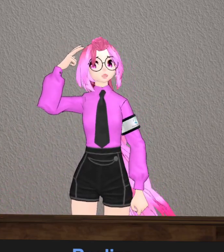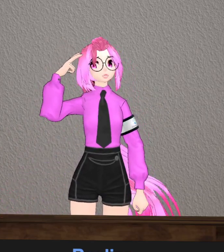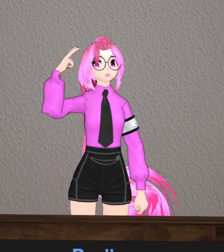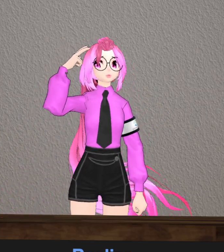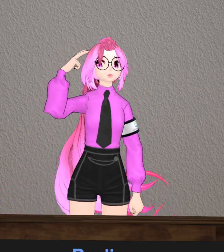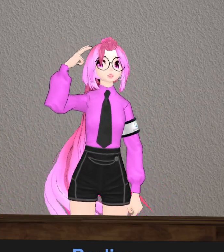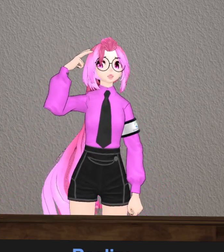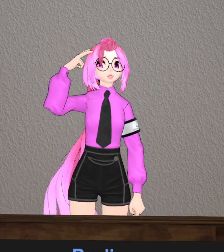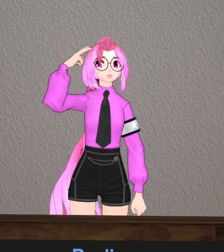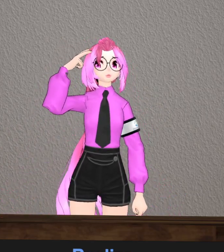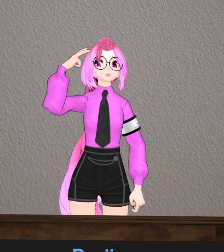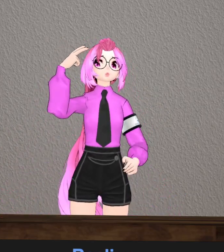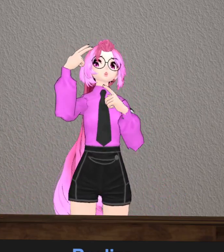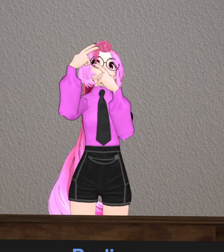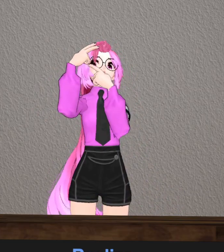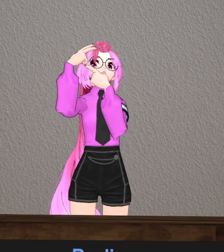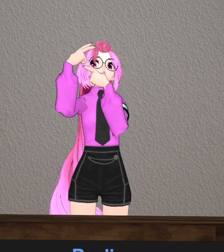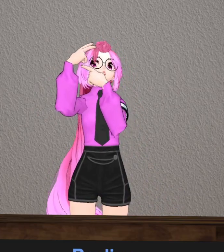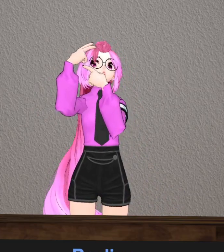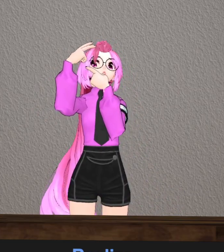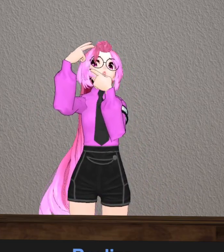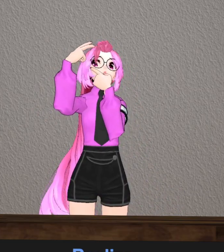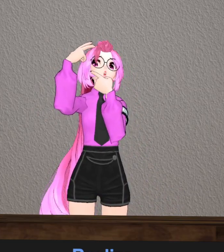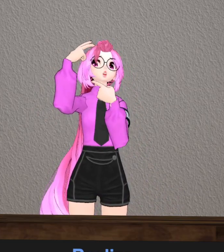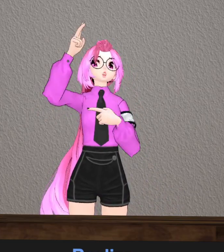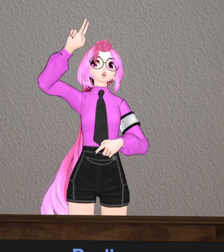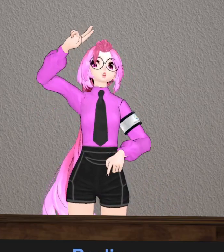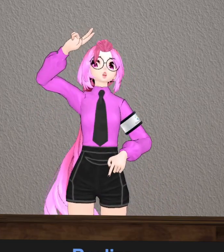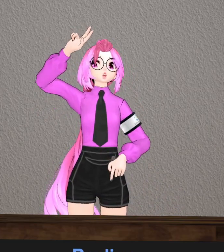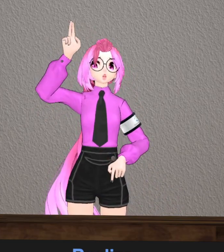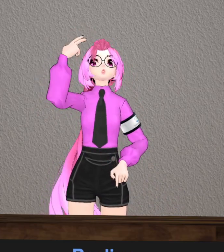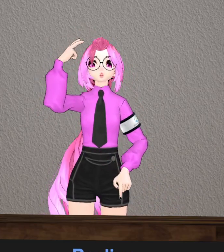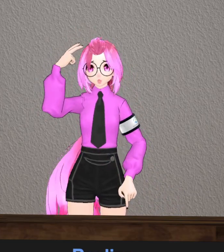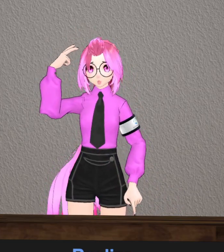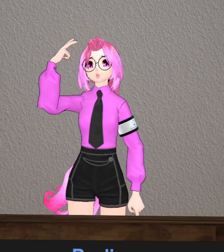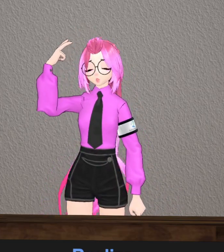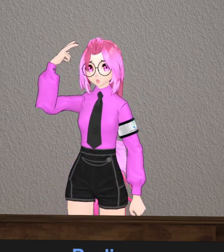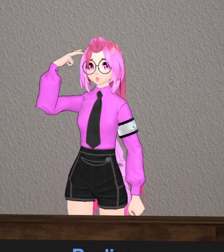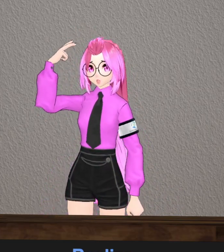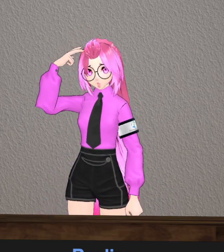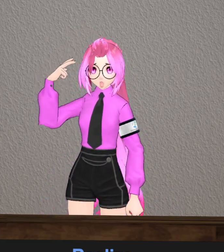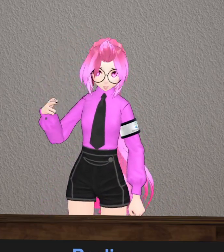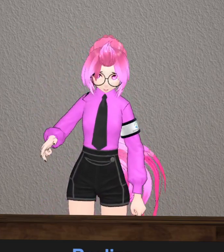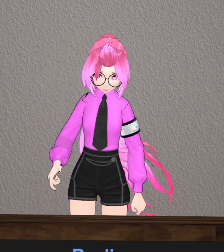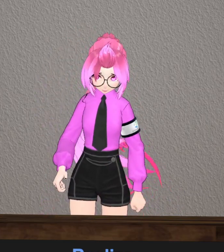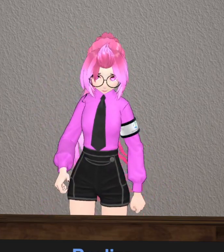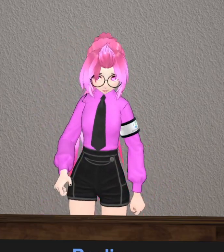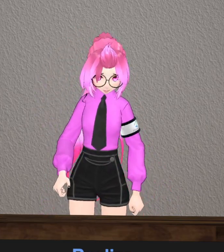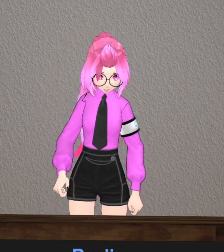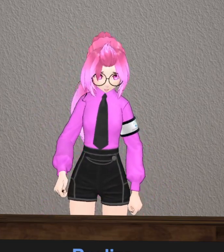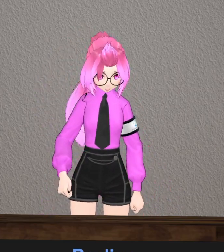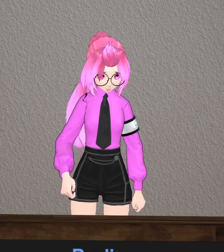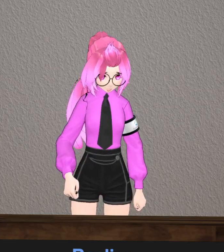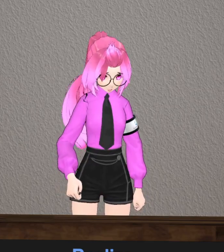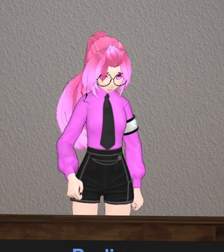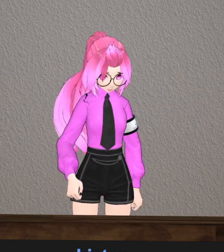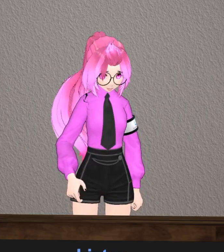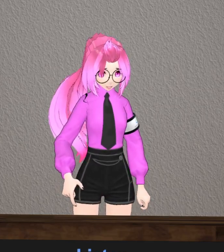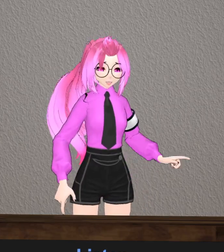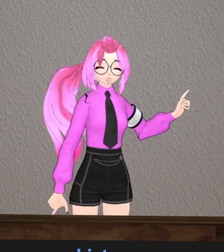Realize. Perfect. Towards yourself, not out. Yeah. Realize. And